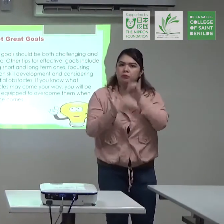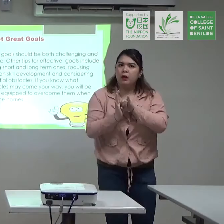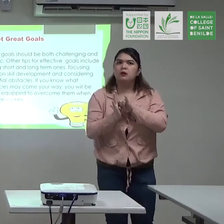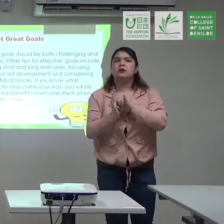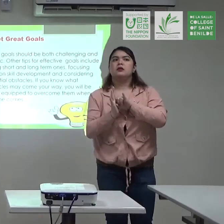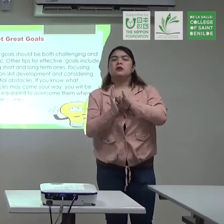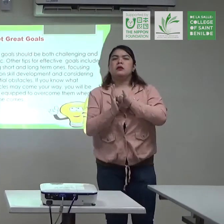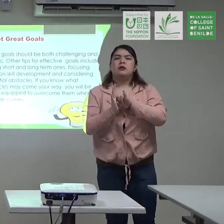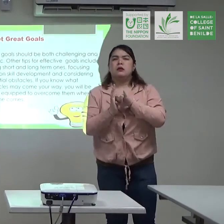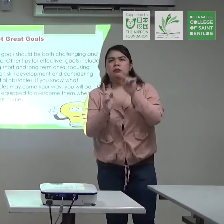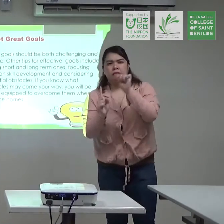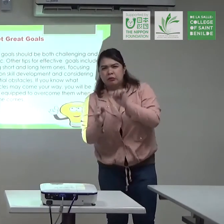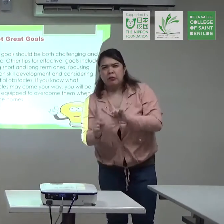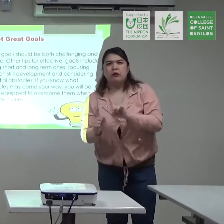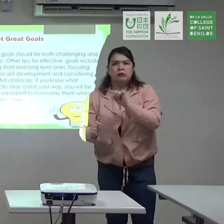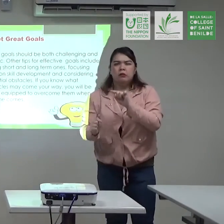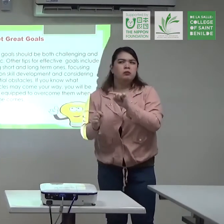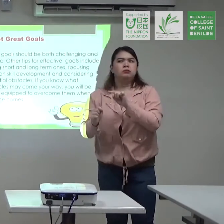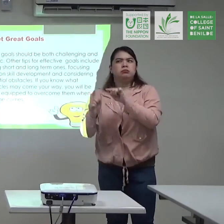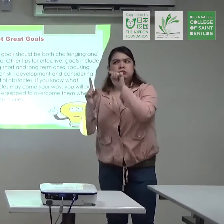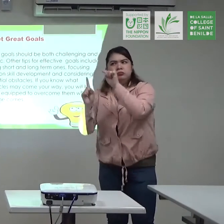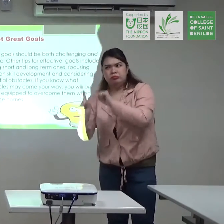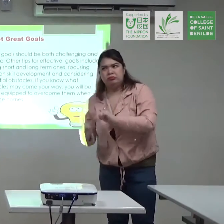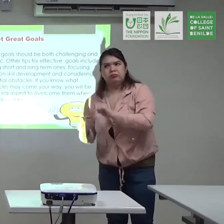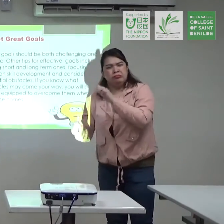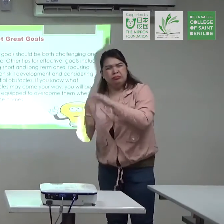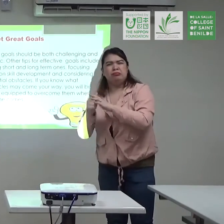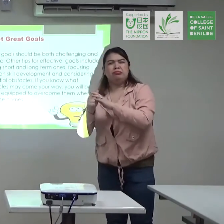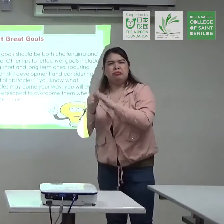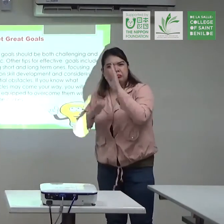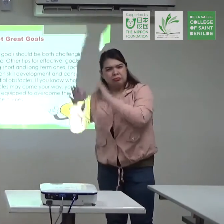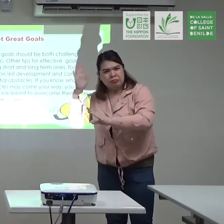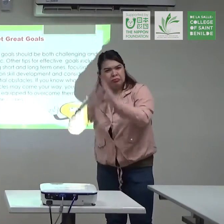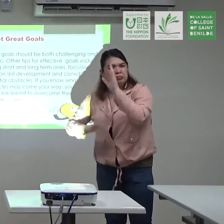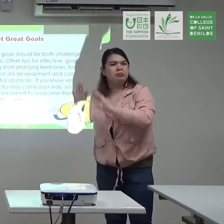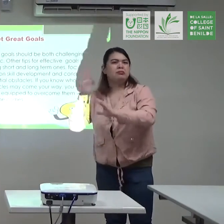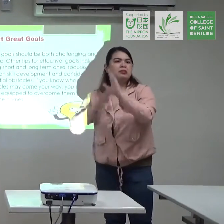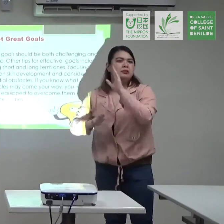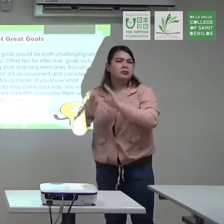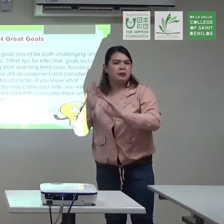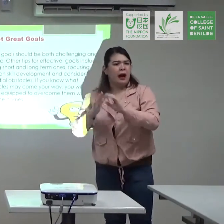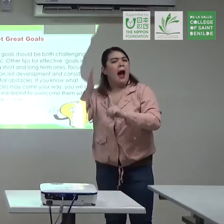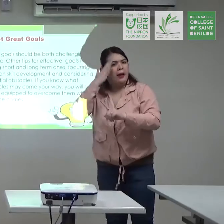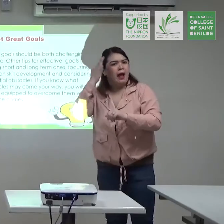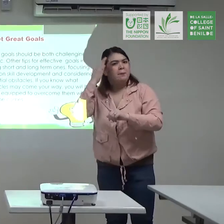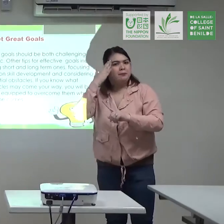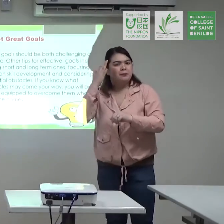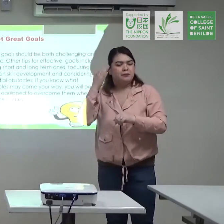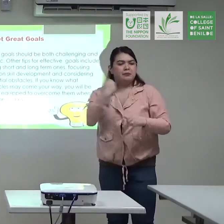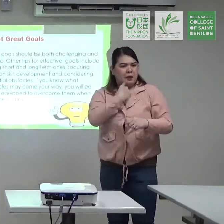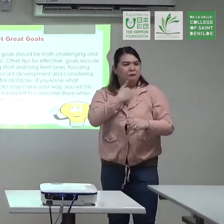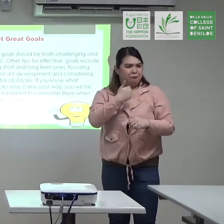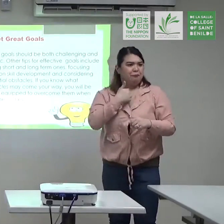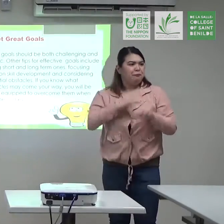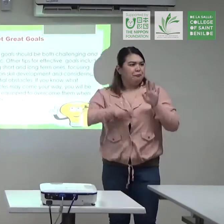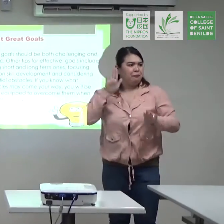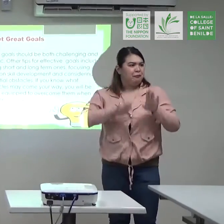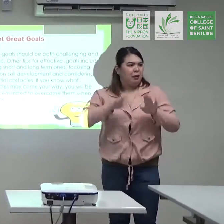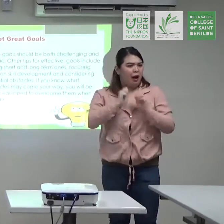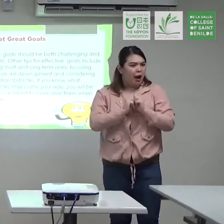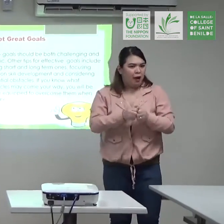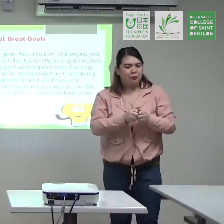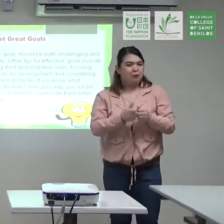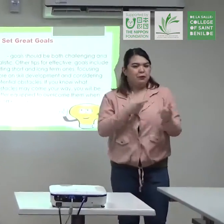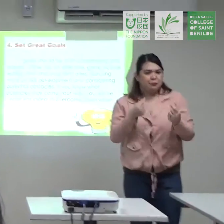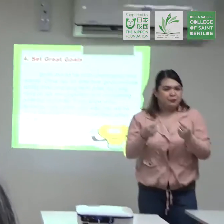identifying hindrances, and dividing the tasks into